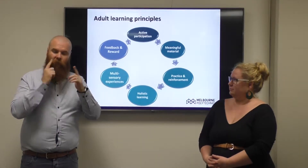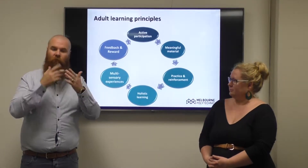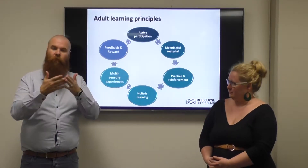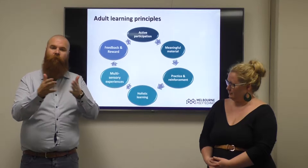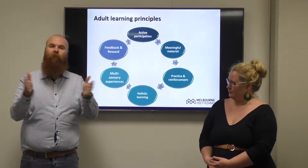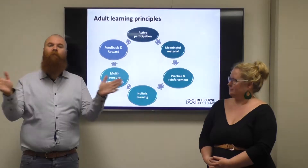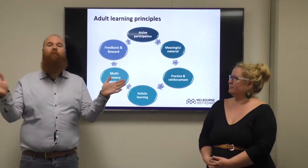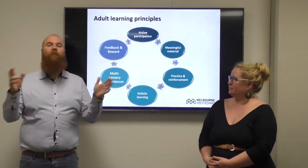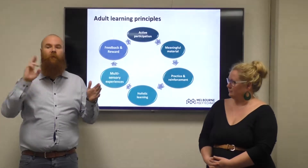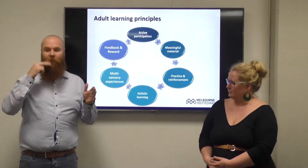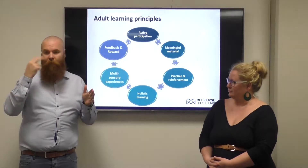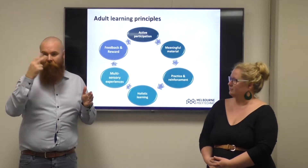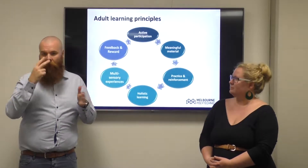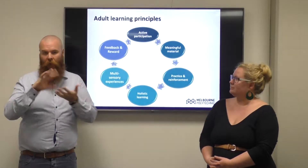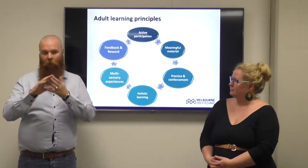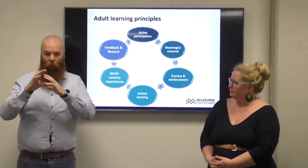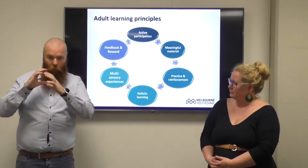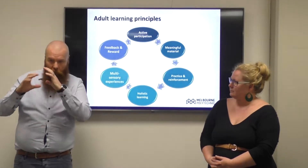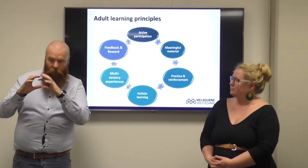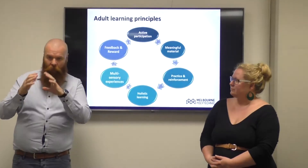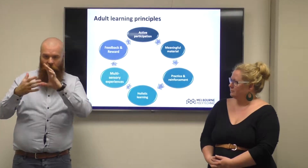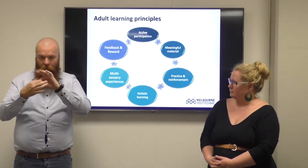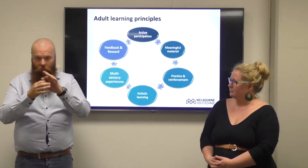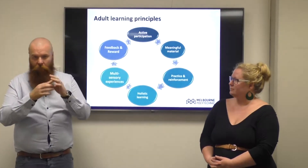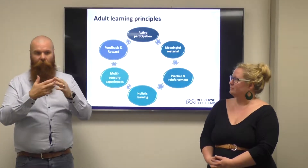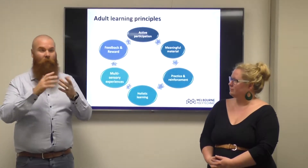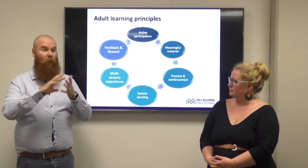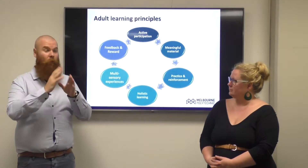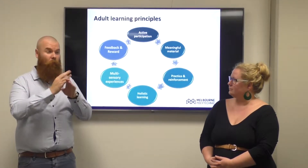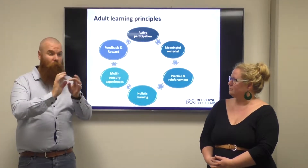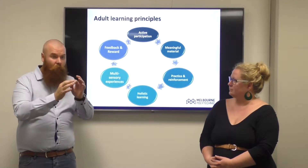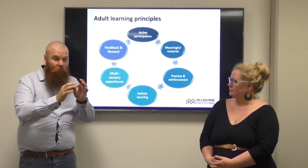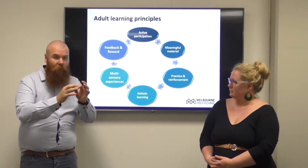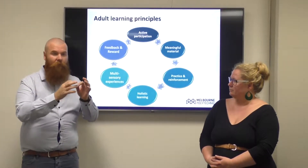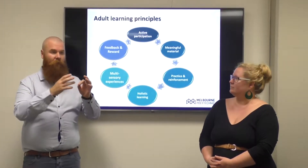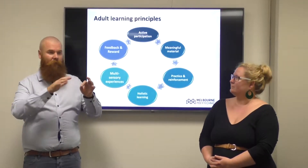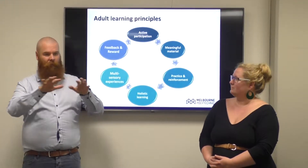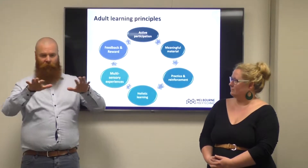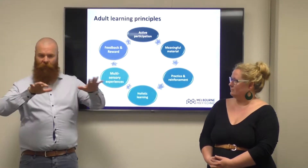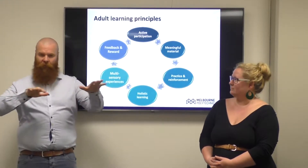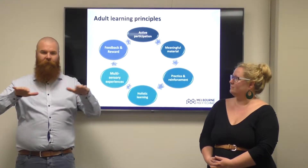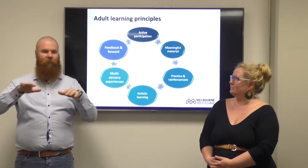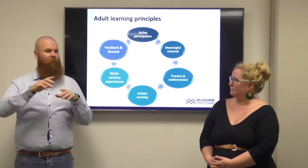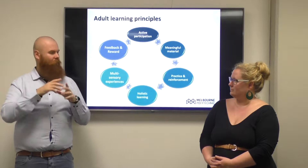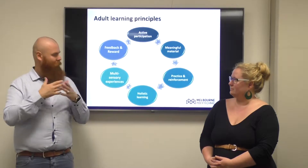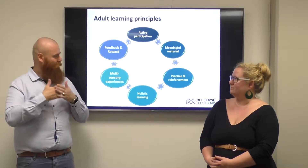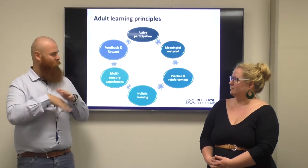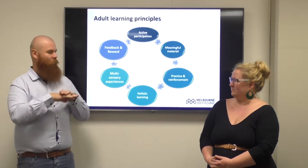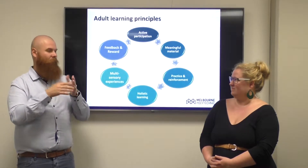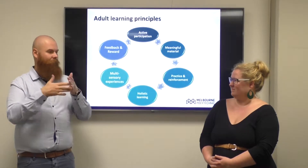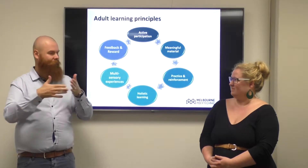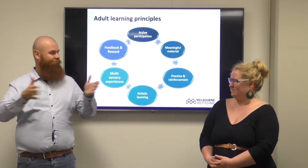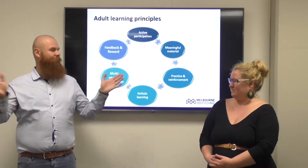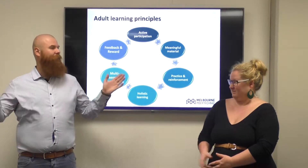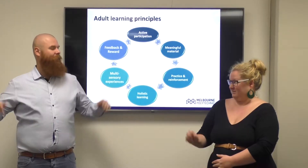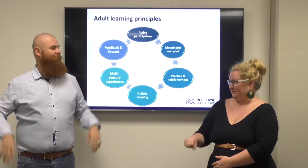people, and so Auslan is used by quite a few people in our deaf community, and there are interpreters as well, so